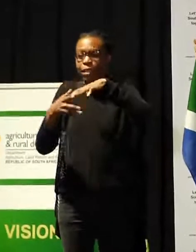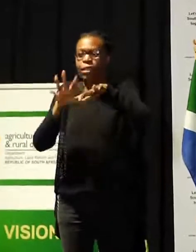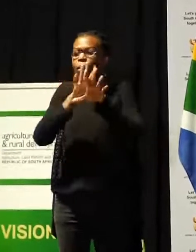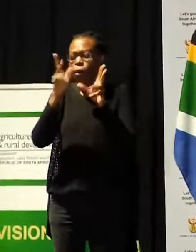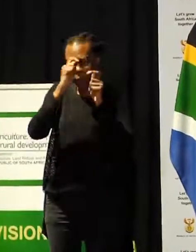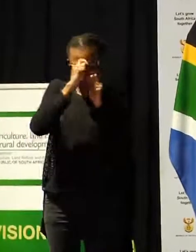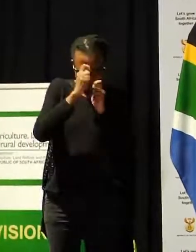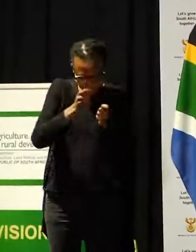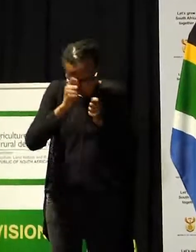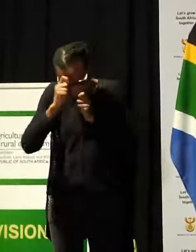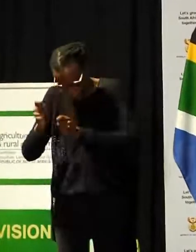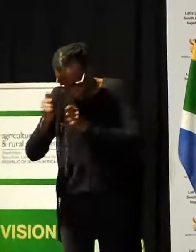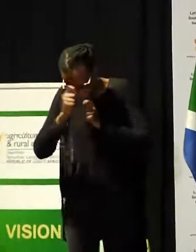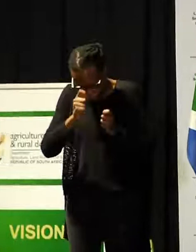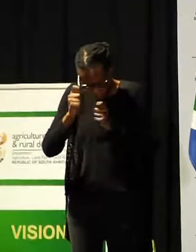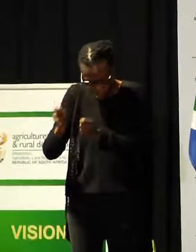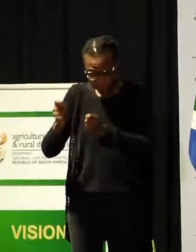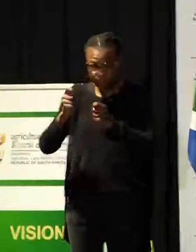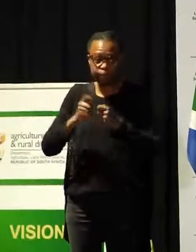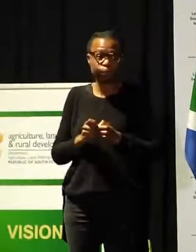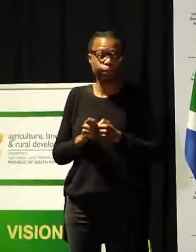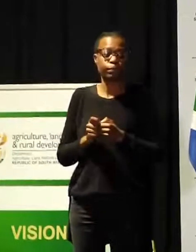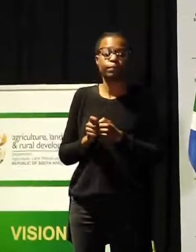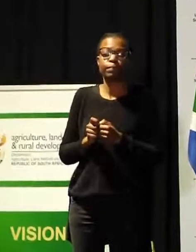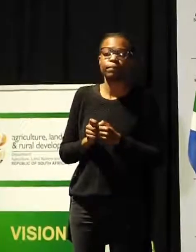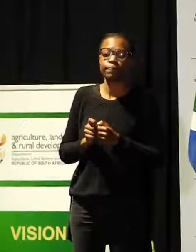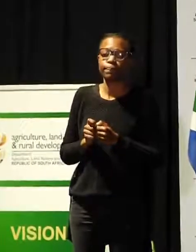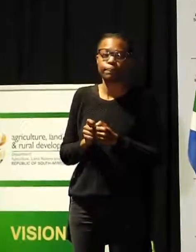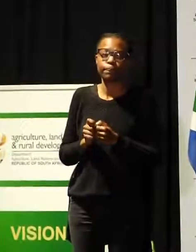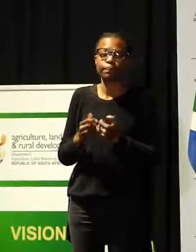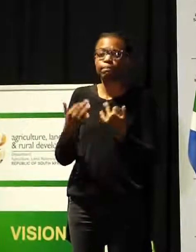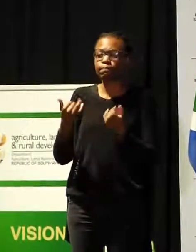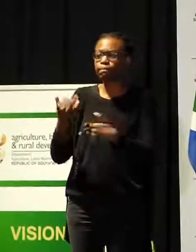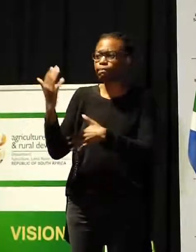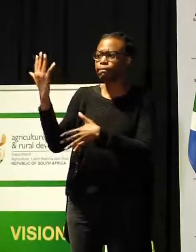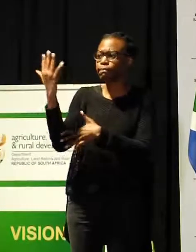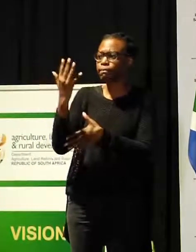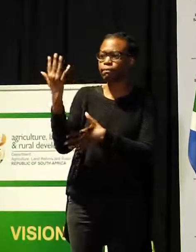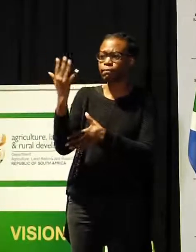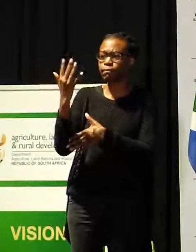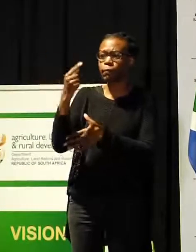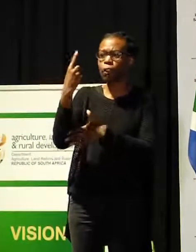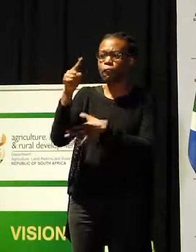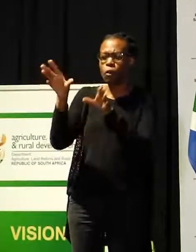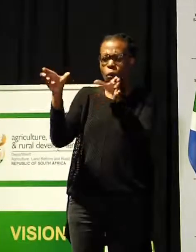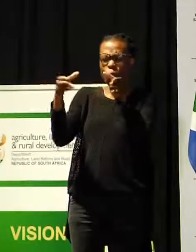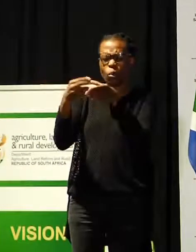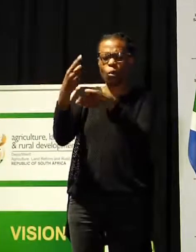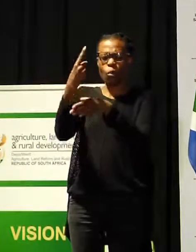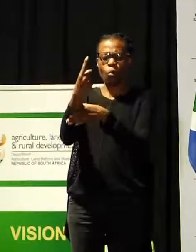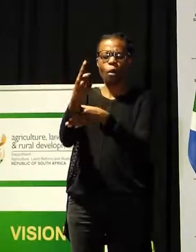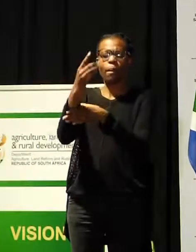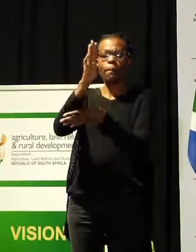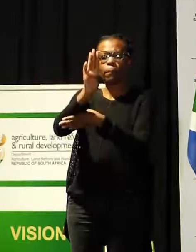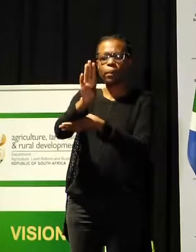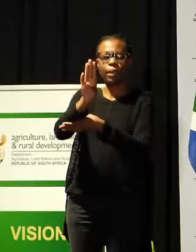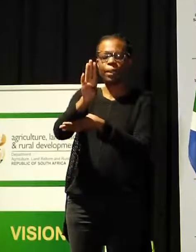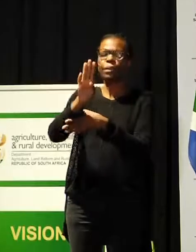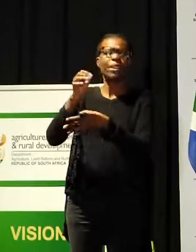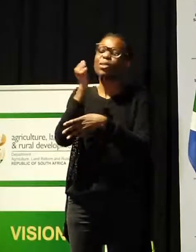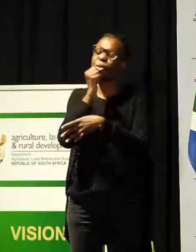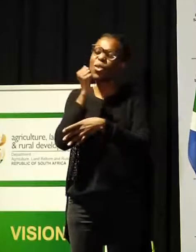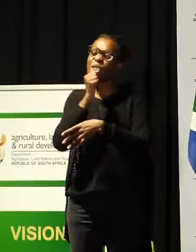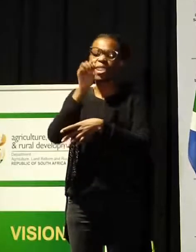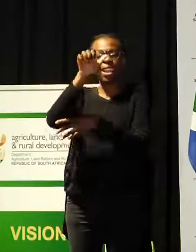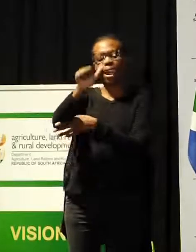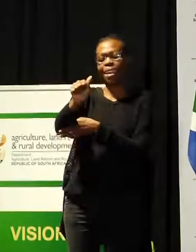observed. I'm going to be presenting on behalf of Commission 1B, A,